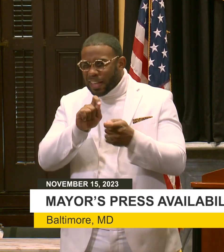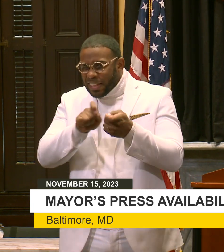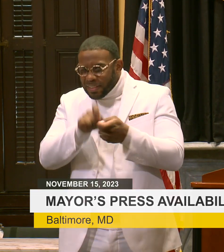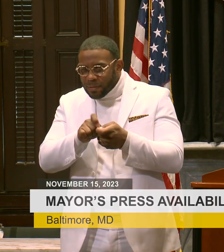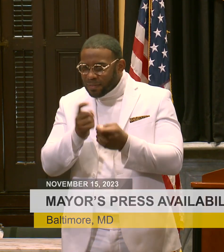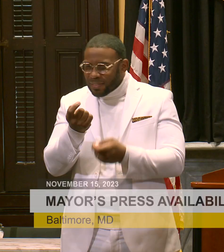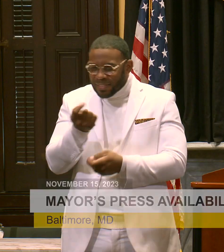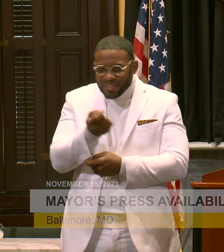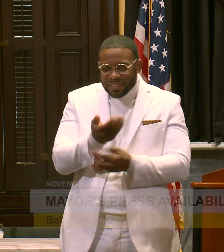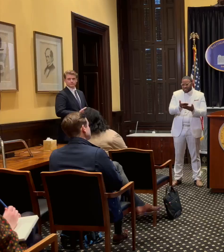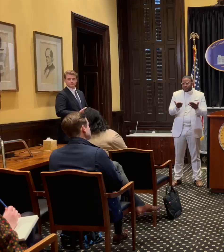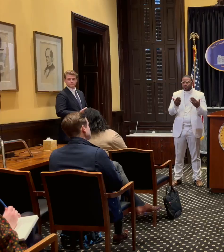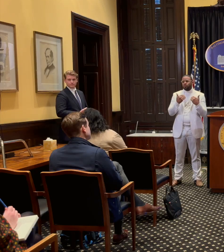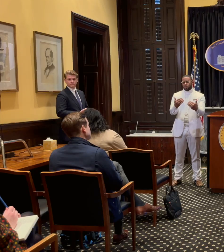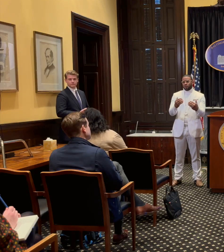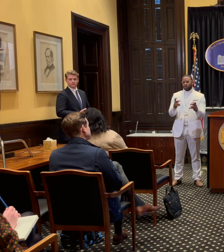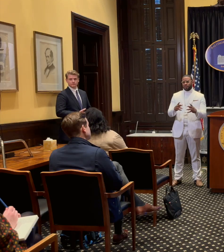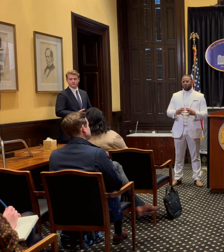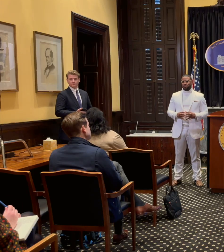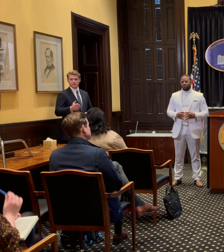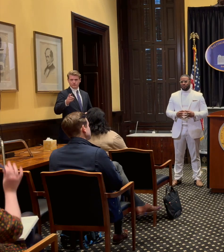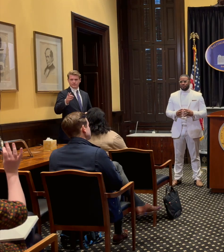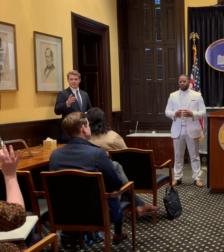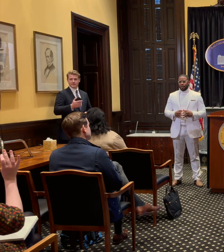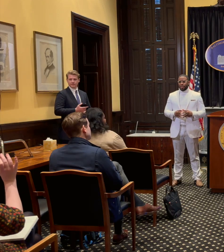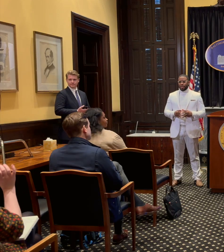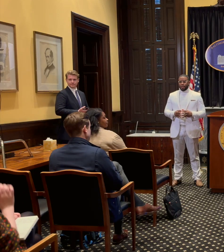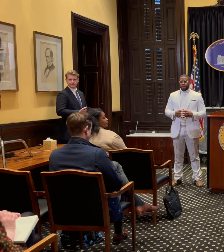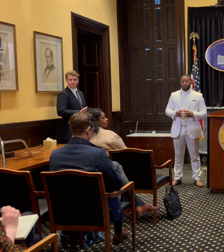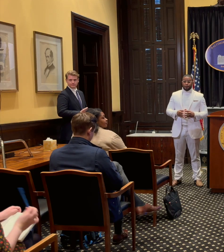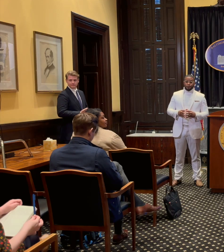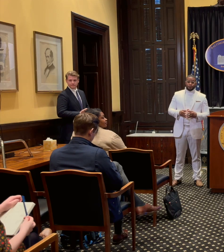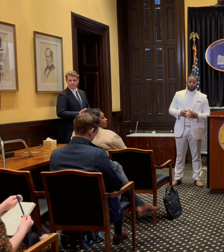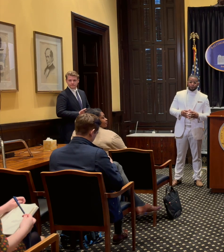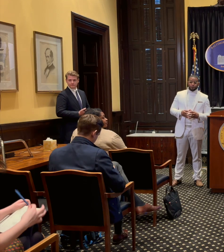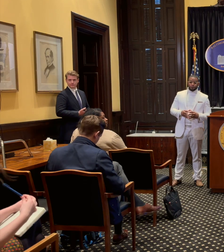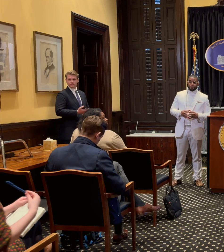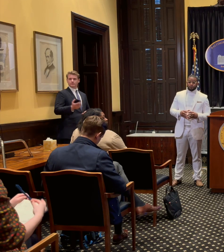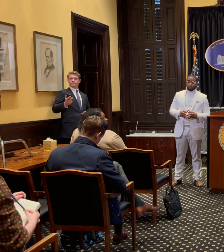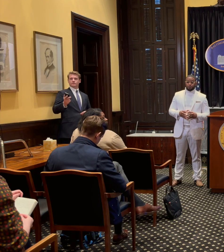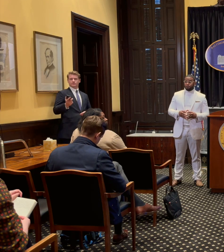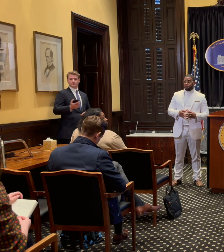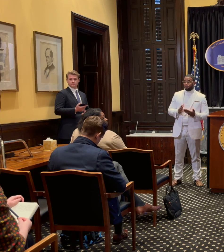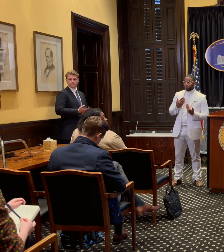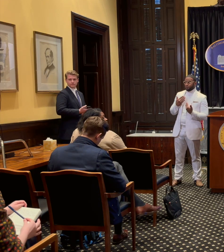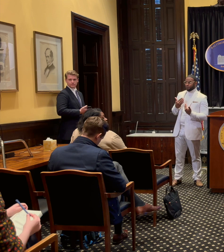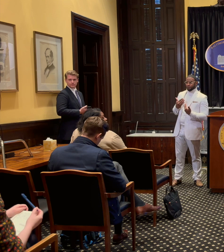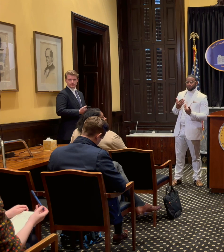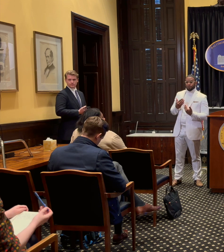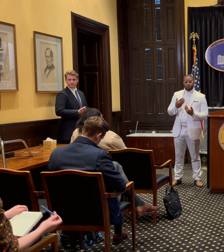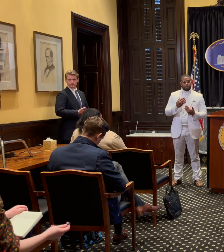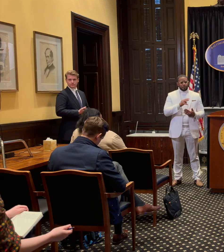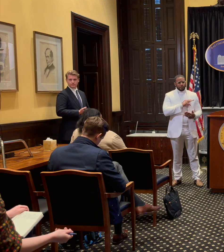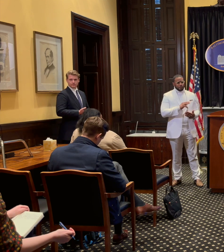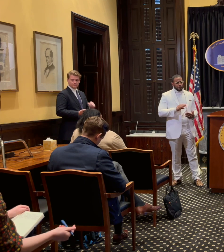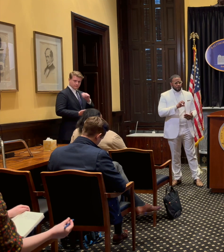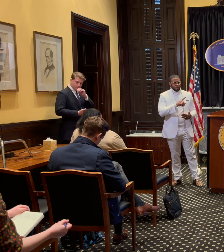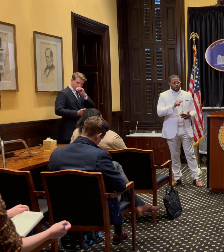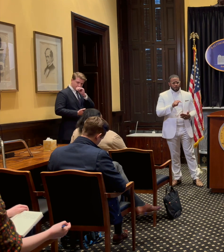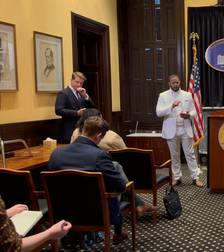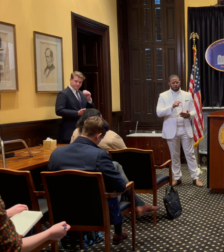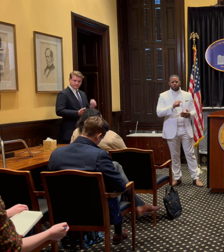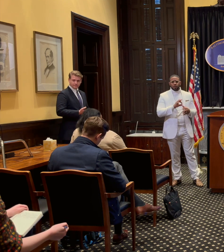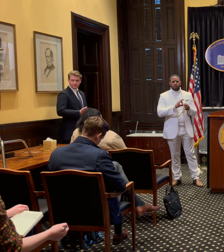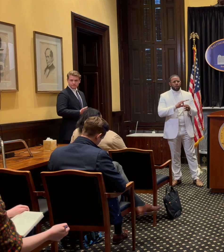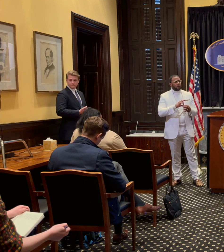details, small details, and move forward. Son. Oh, thank you. Mayor Scott, regarding tomorrow's